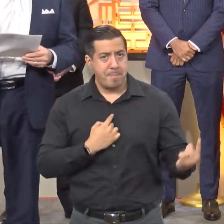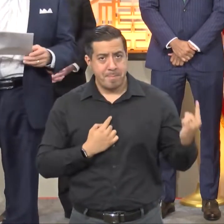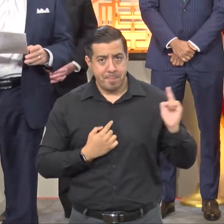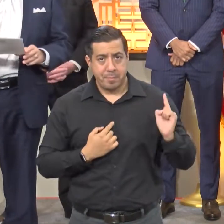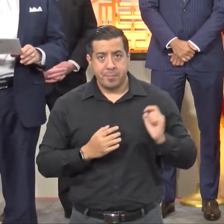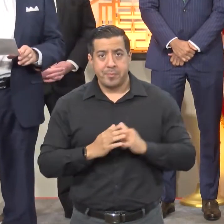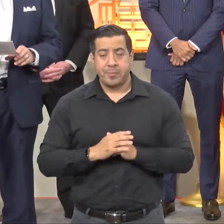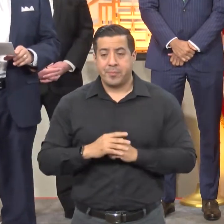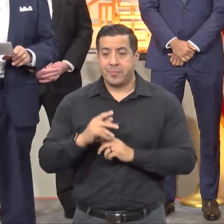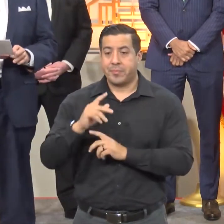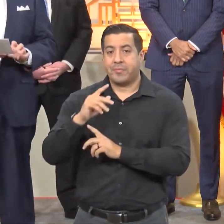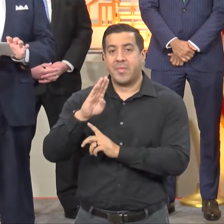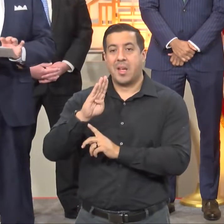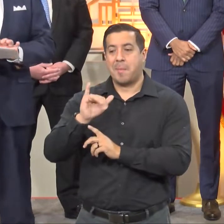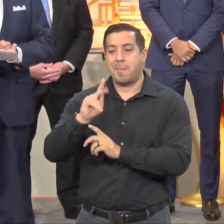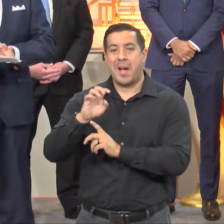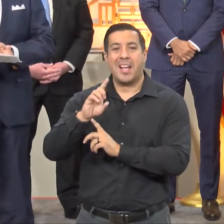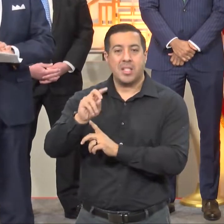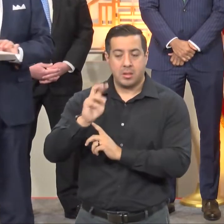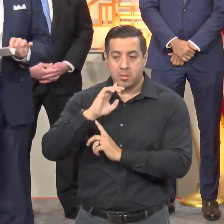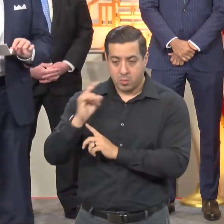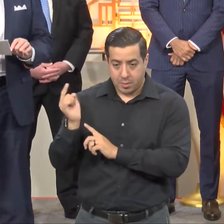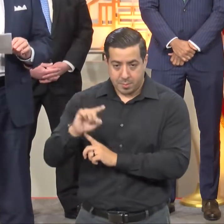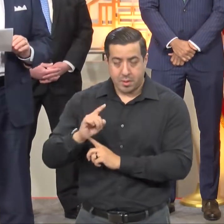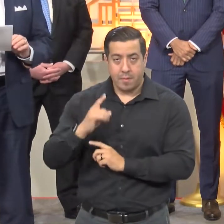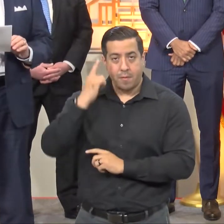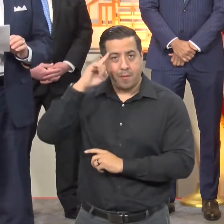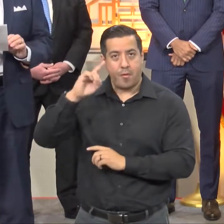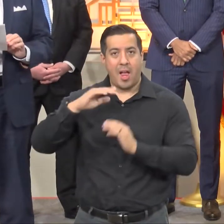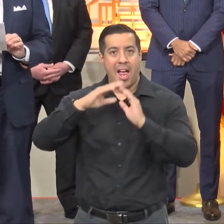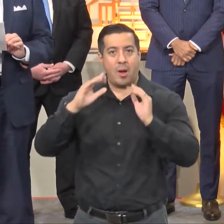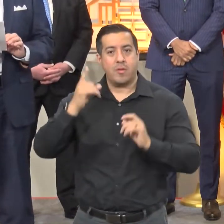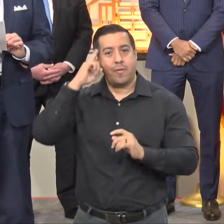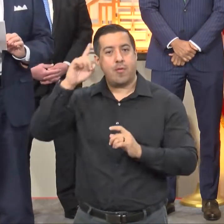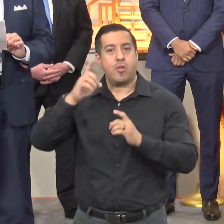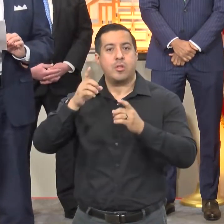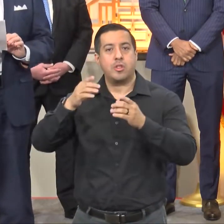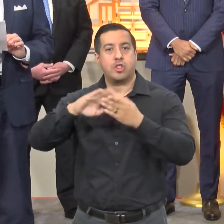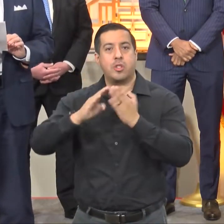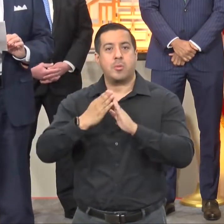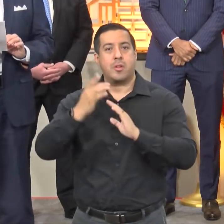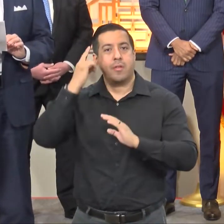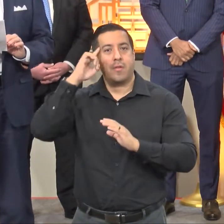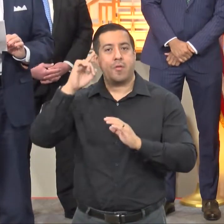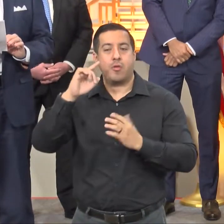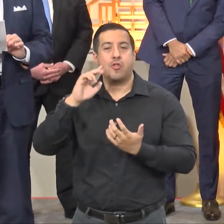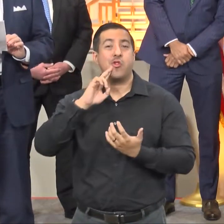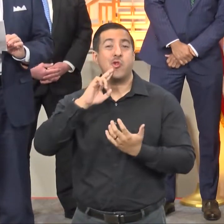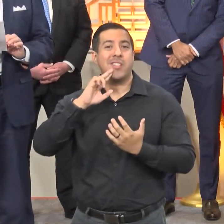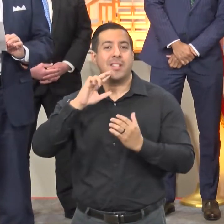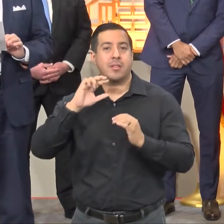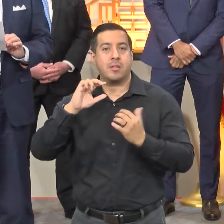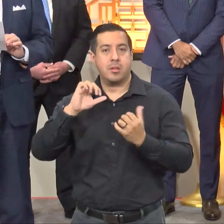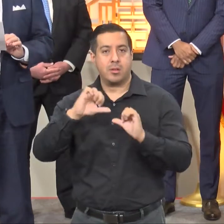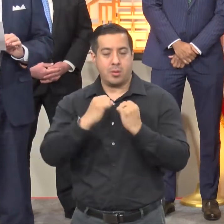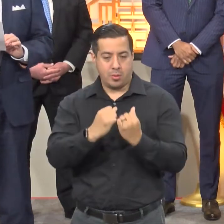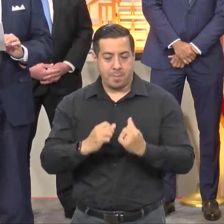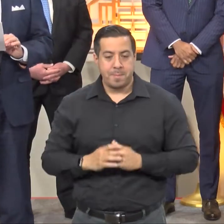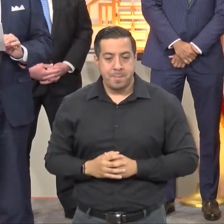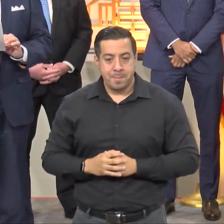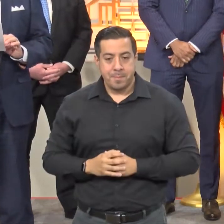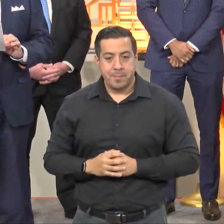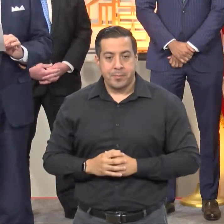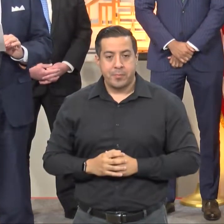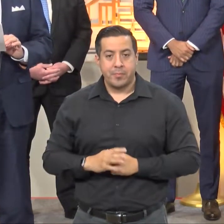Director Keith Bynum, the interim director of Housing and Community Development for the city of Houston. I have a